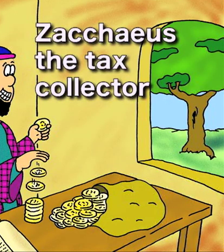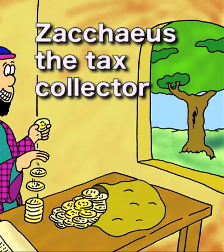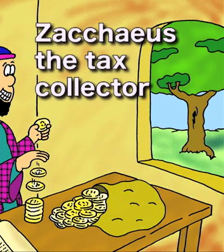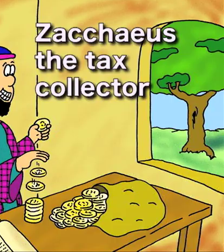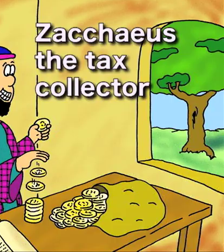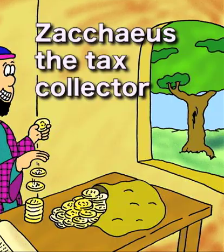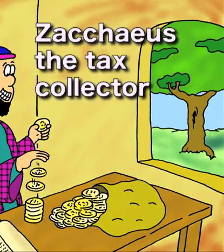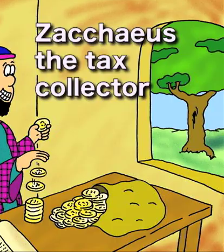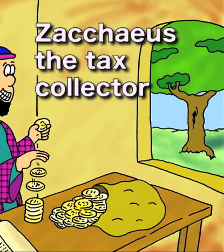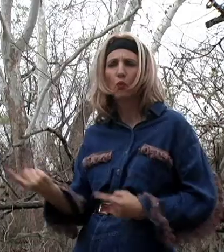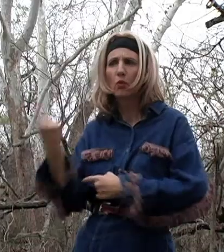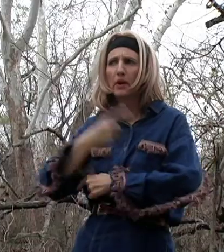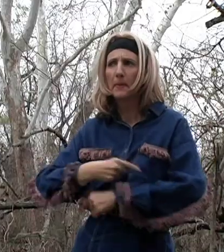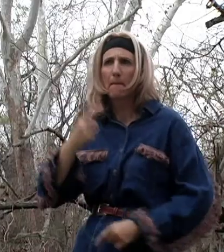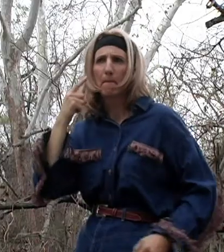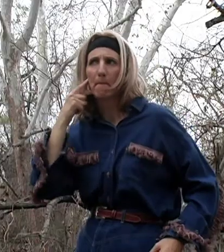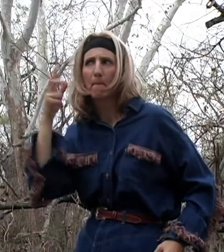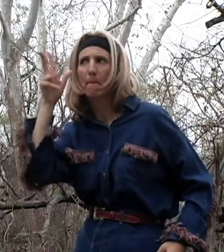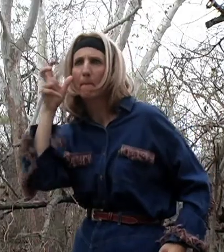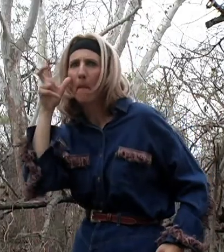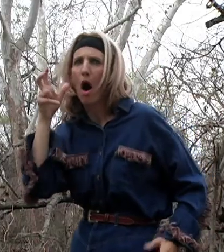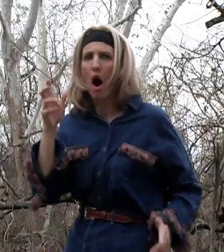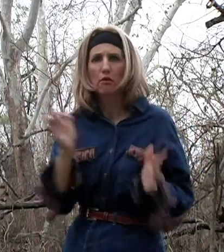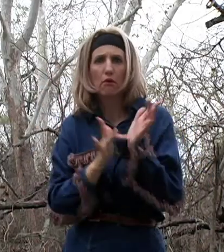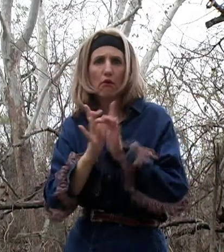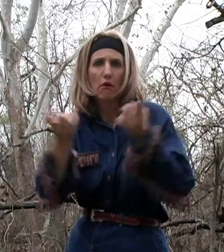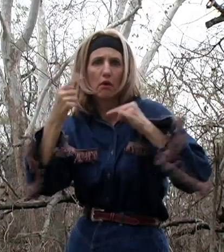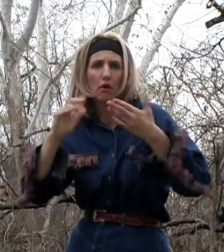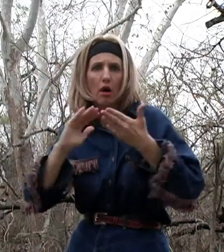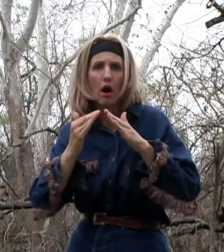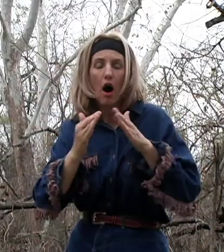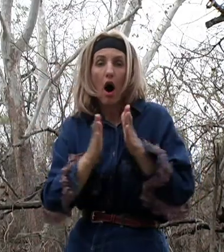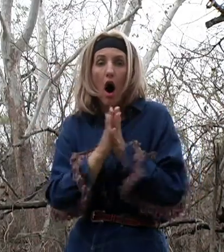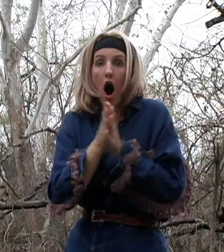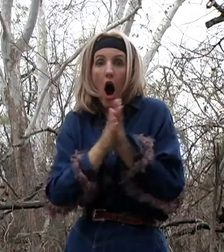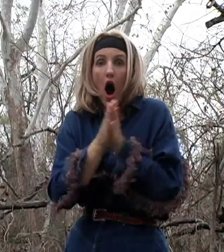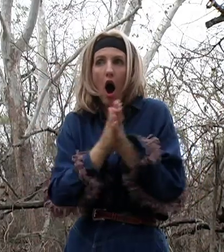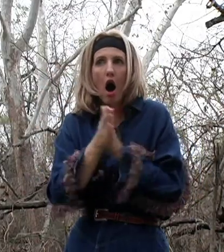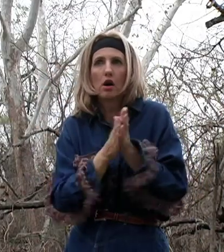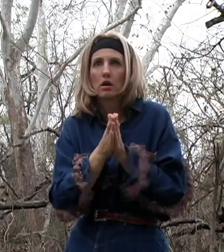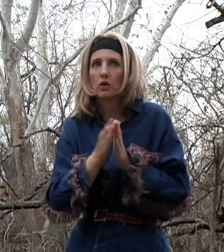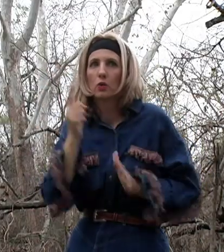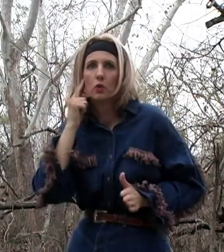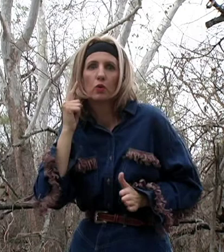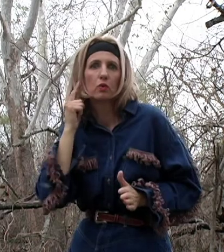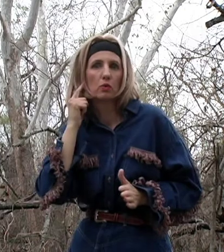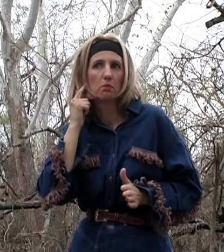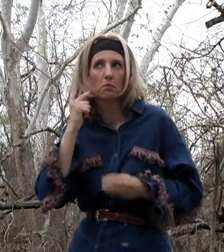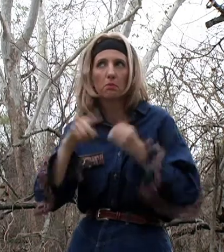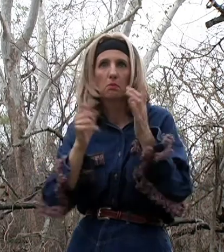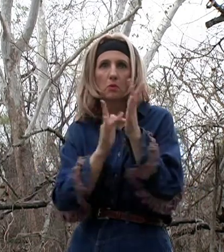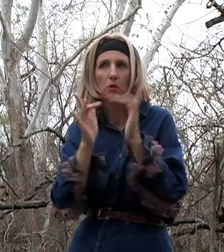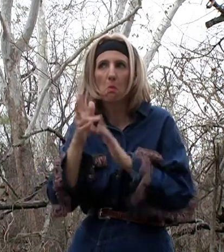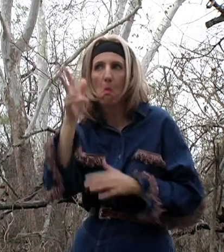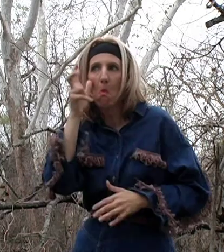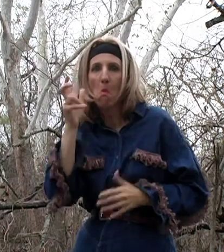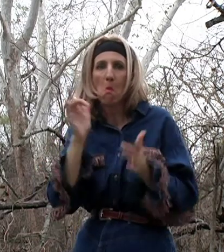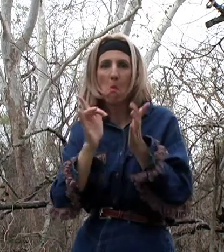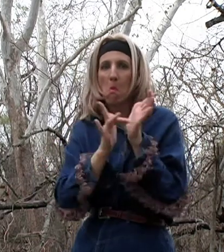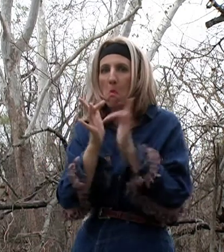Zacchaeus the tax collector. One day he heard that Jesus was coming to town. Oh, he got so excited. He had heard about Jesus. He had